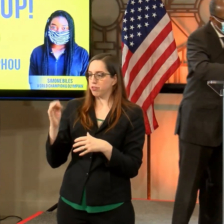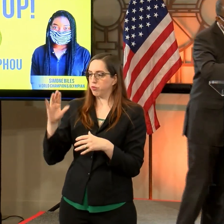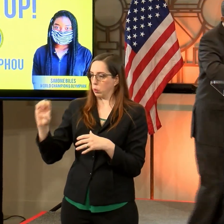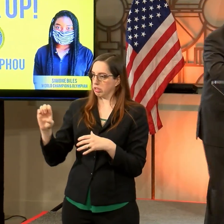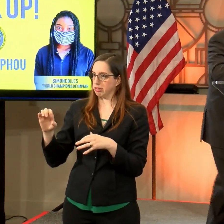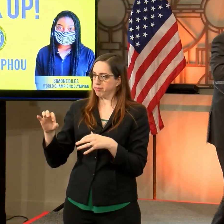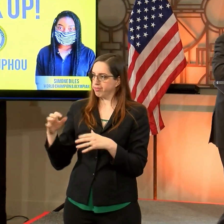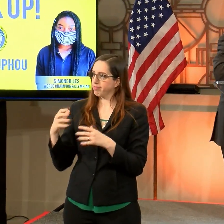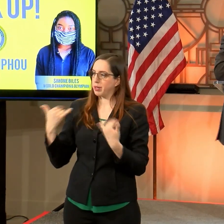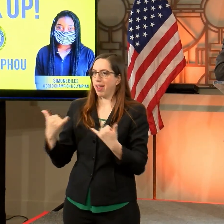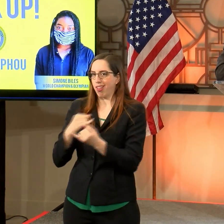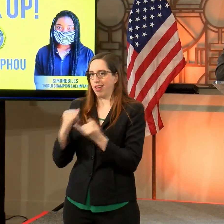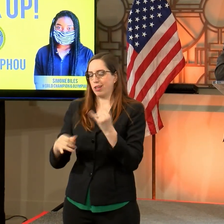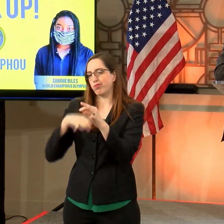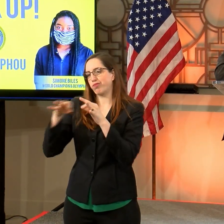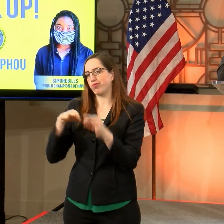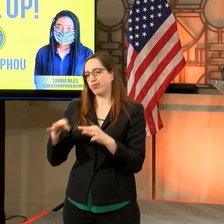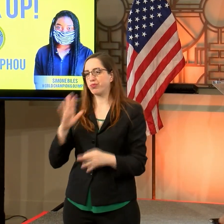here.